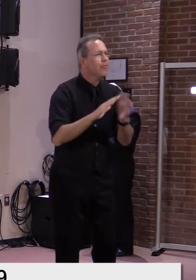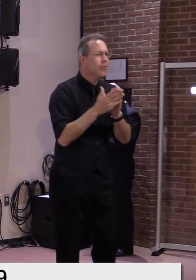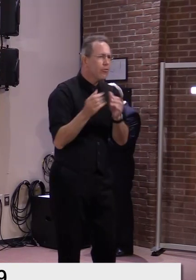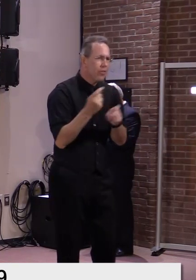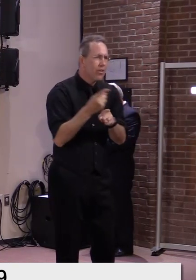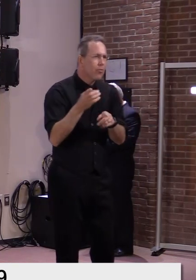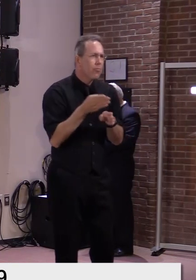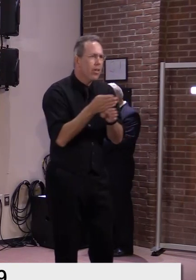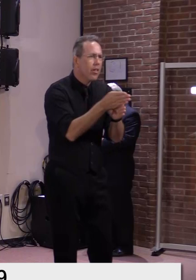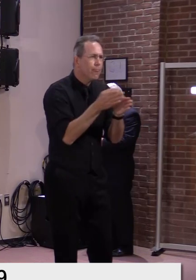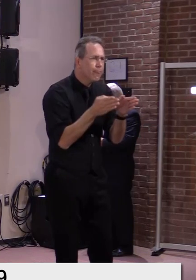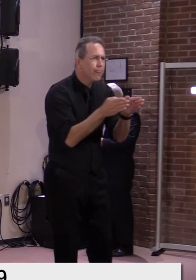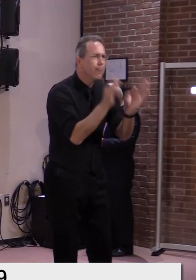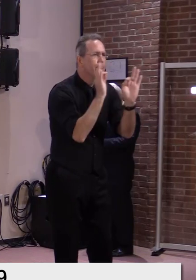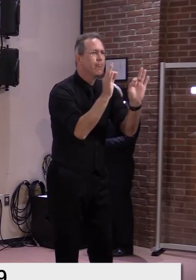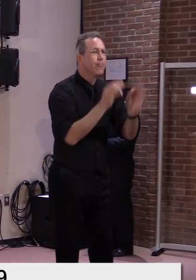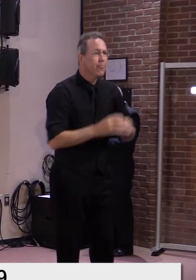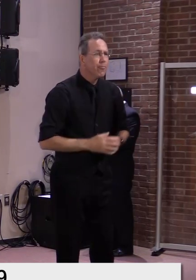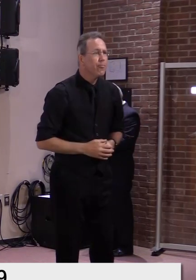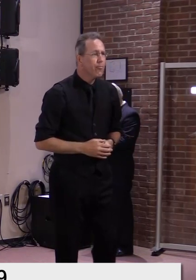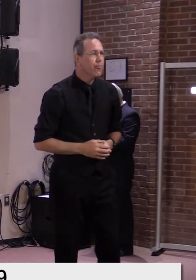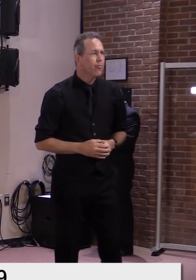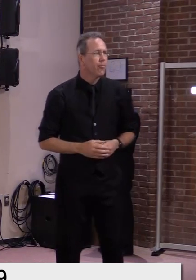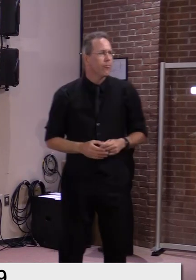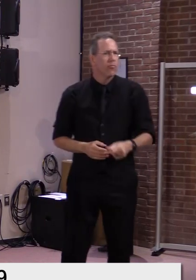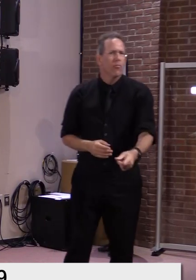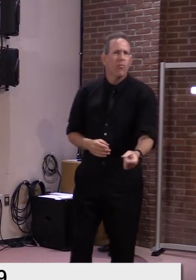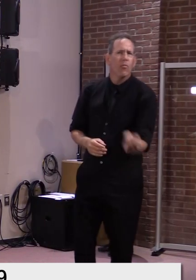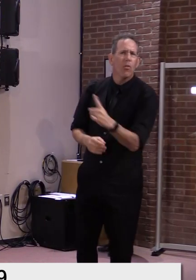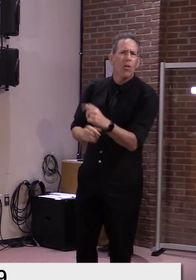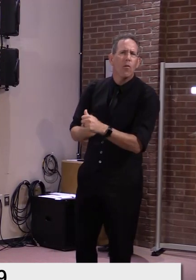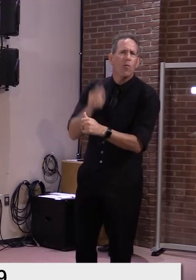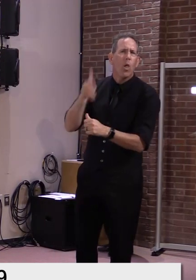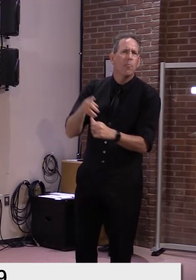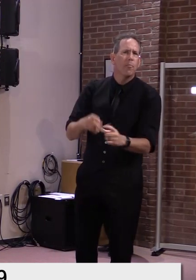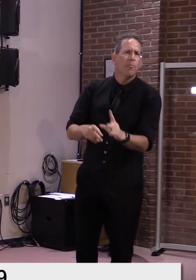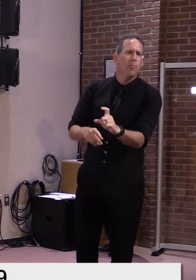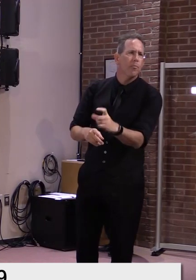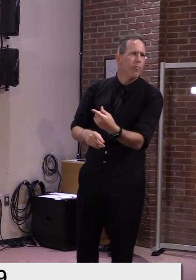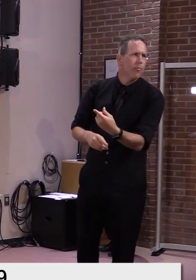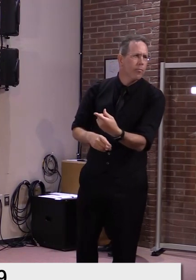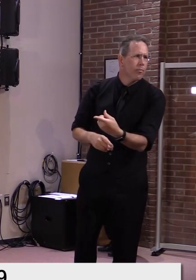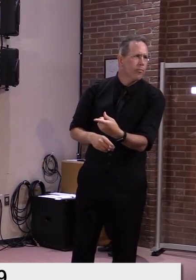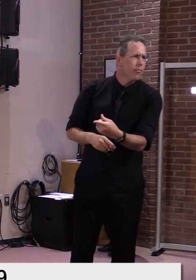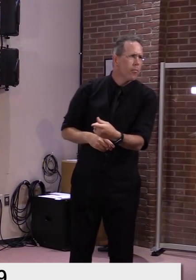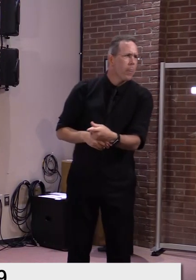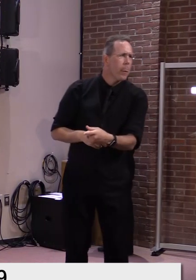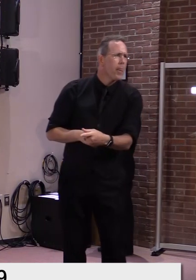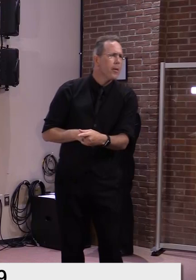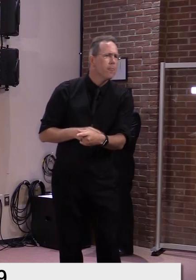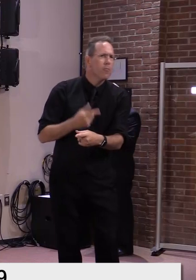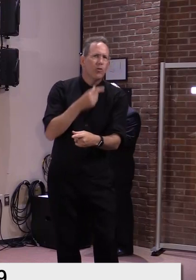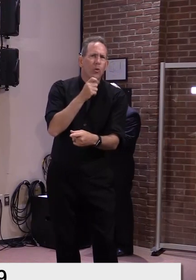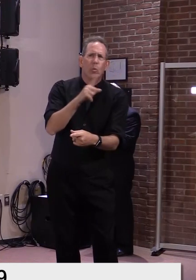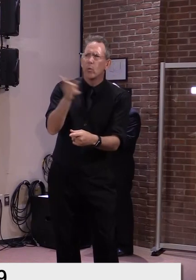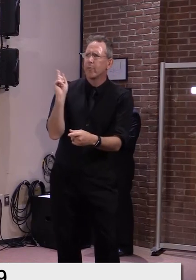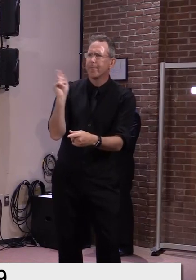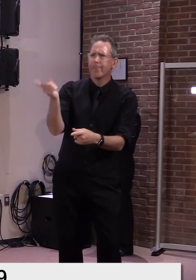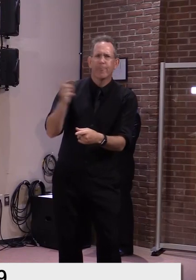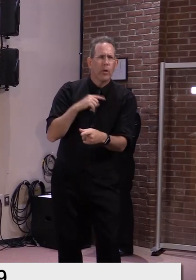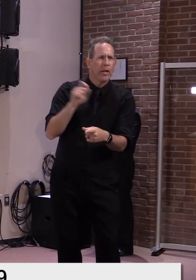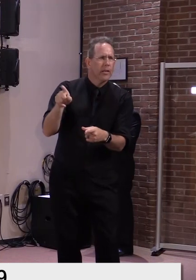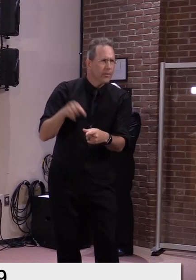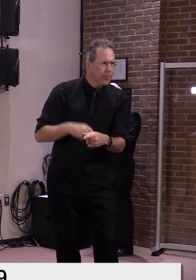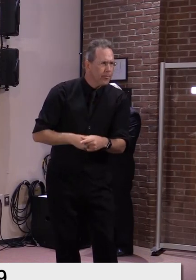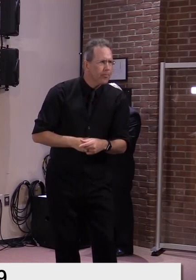And I did have just a very quick follow-up on that. Is there any, I don't know who this would best be for, is there any info